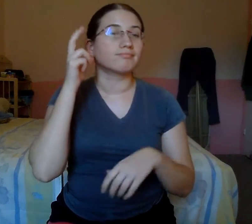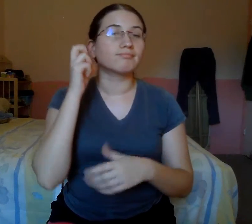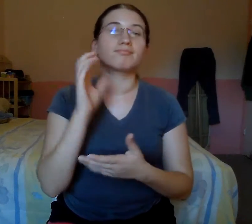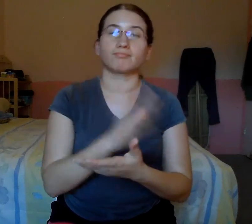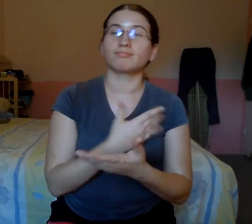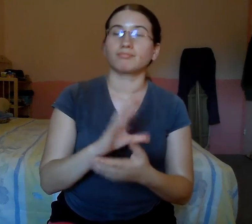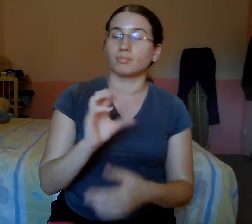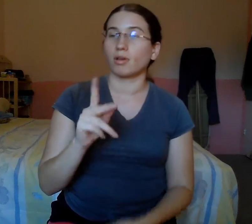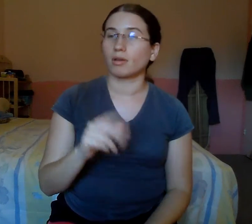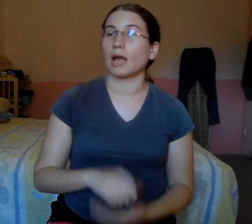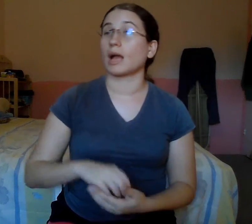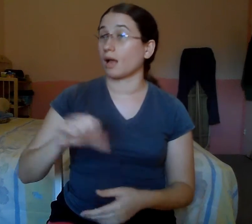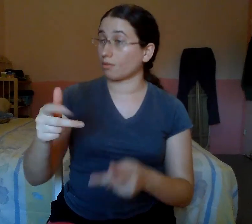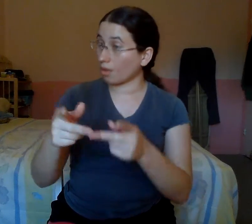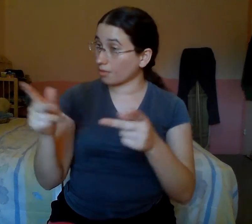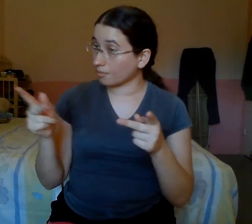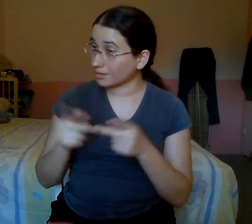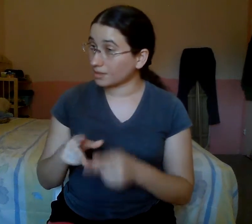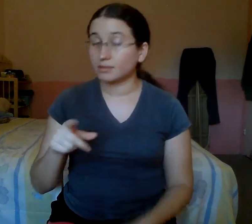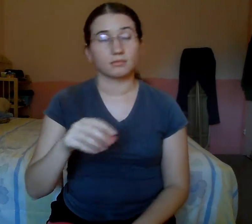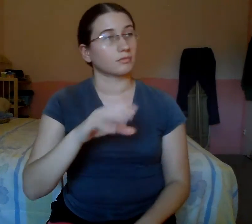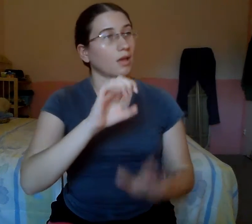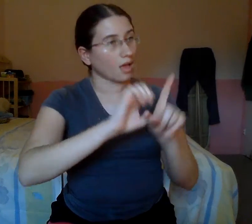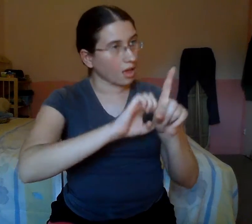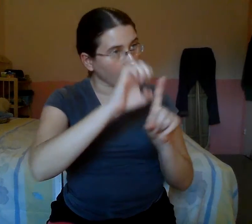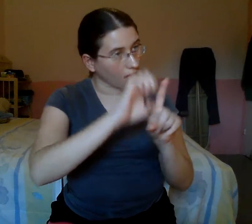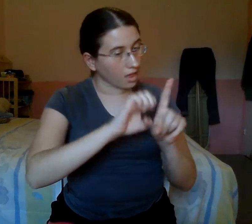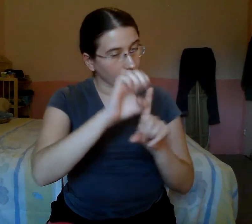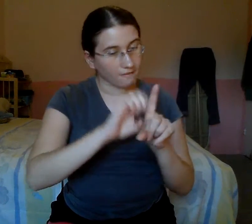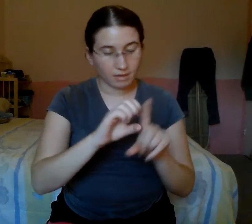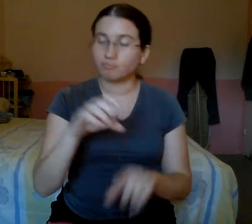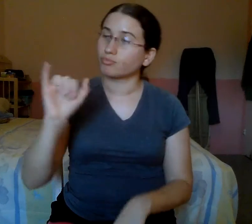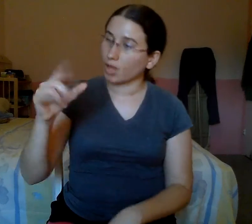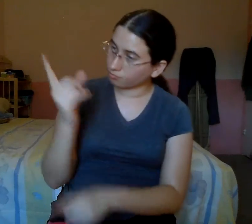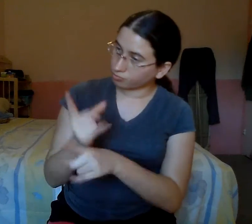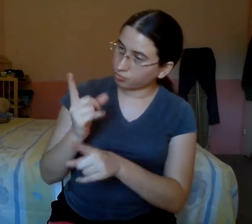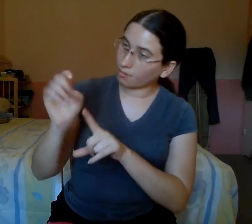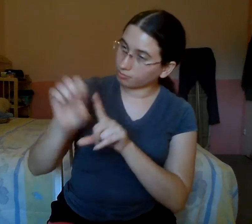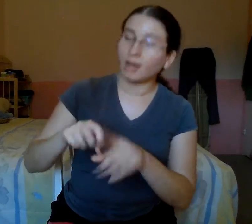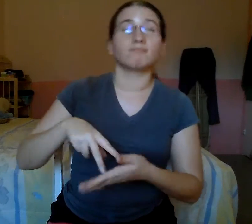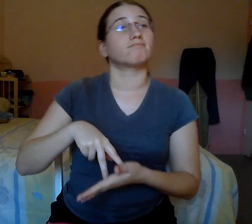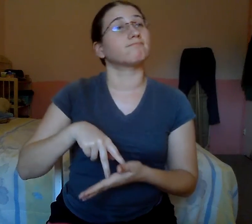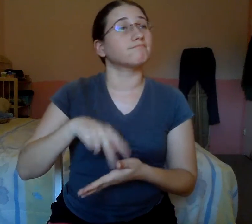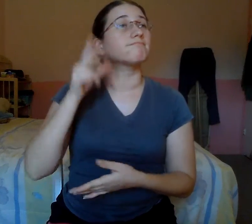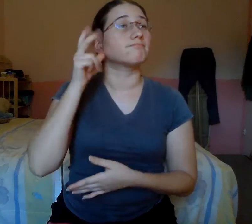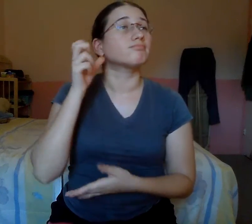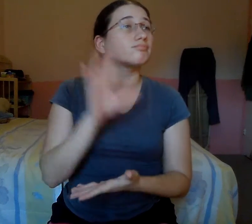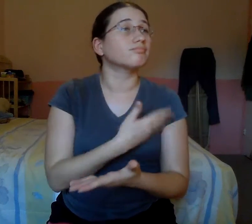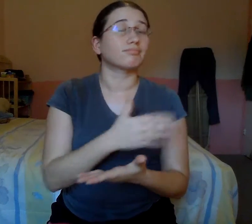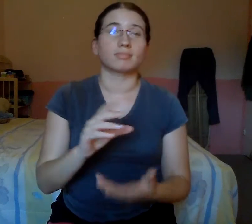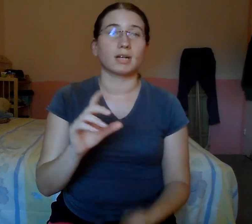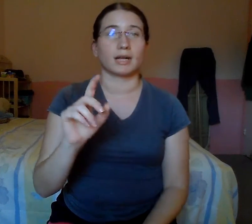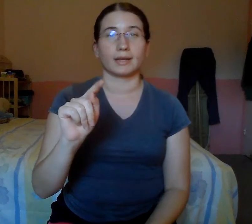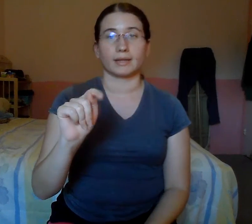What's another place? In an elevator. In an elevator, when you're sitting in the elevator here, do. Taylor, what's another? At